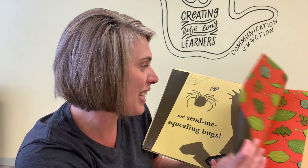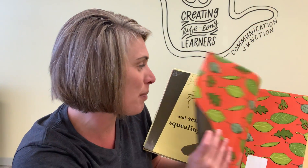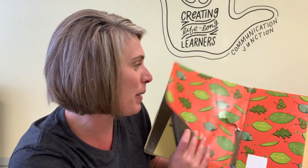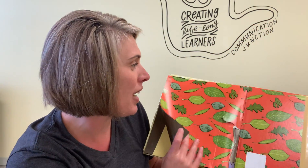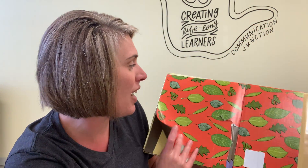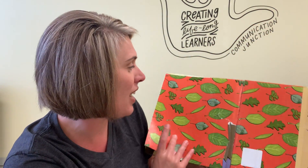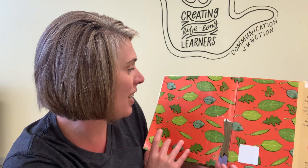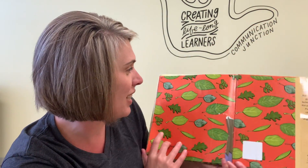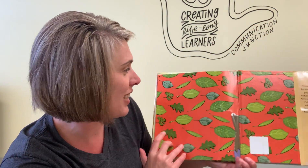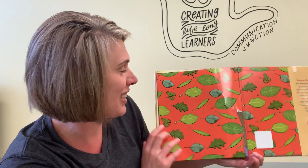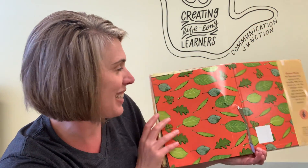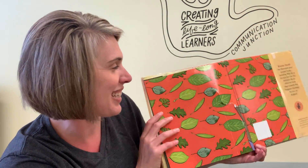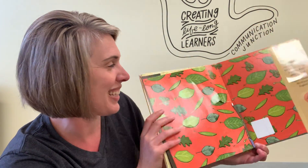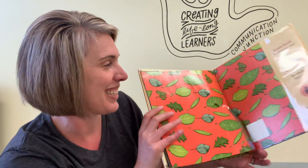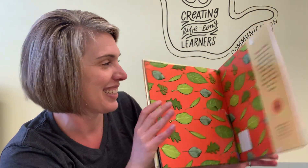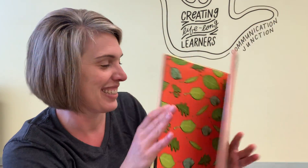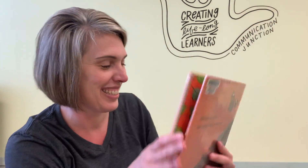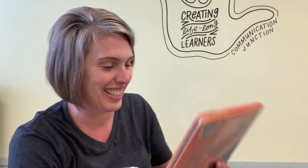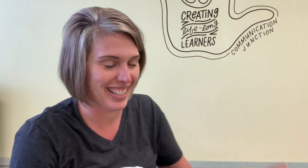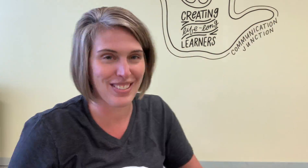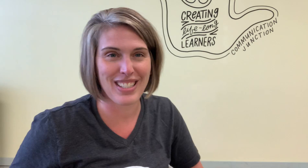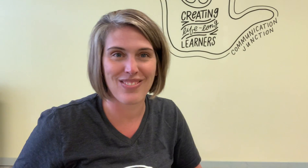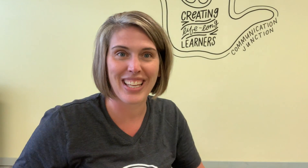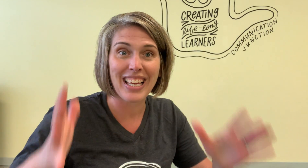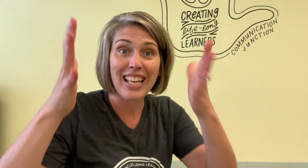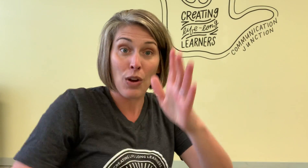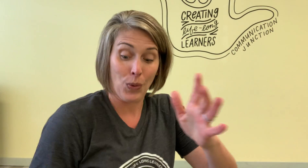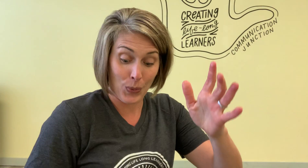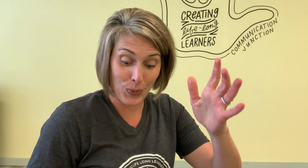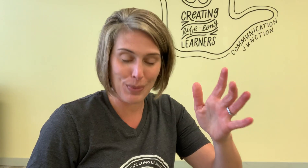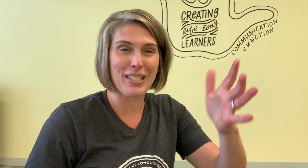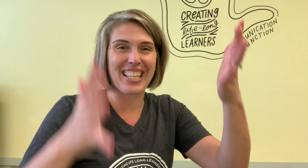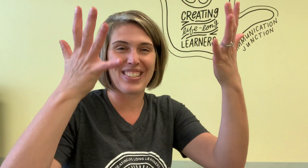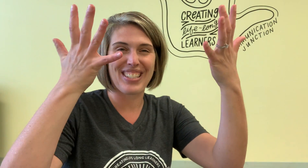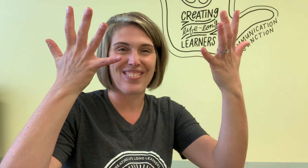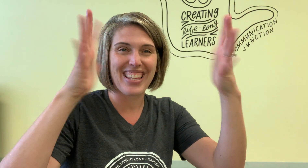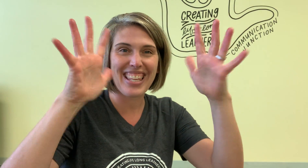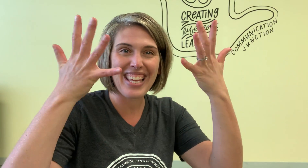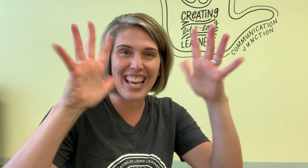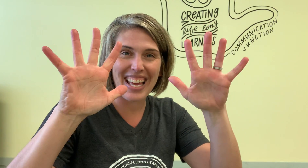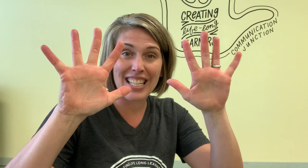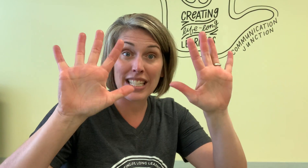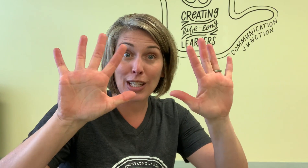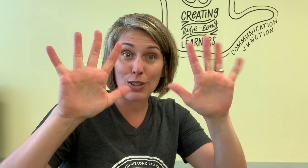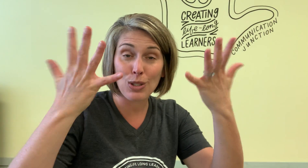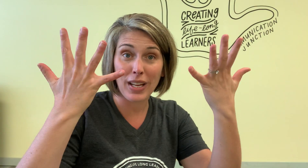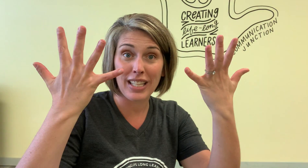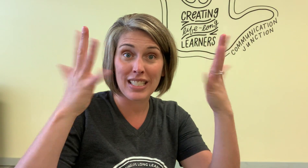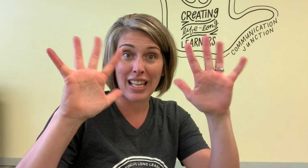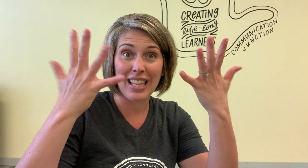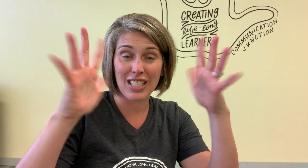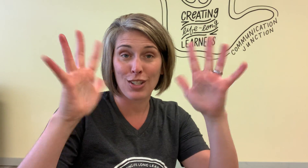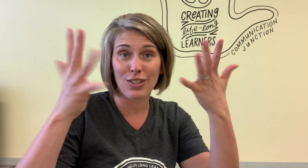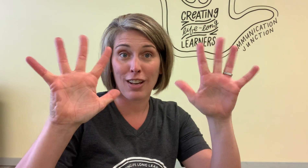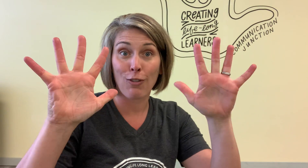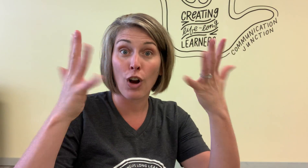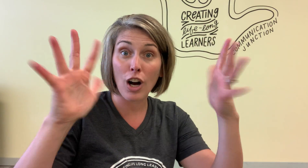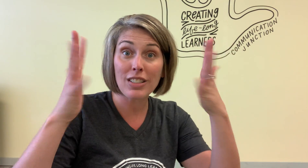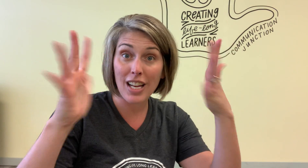squealing bugs. Can you tell me? Oops, can you tell me? The end. Take your 2 hands, and this is our sign for all